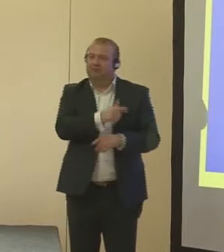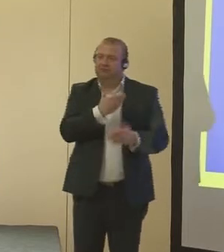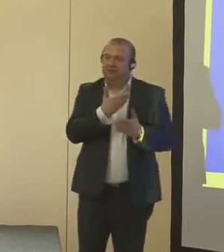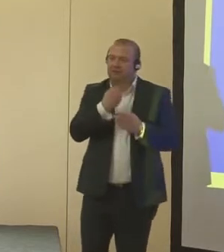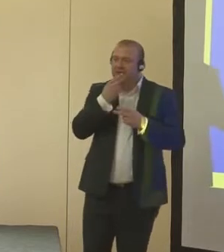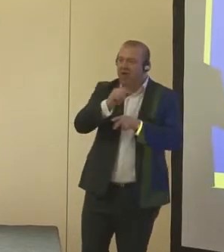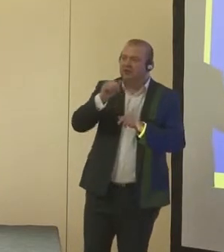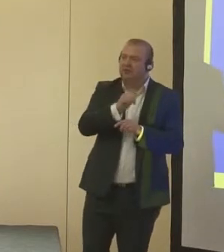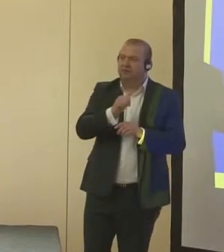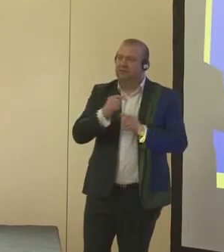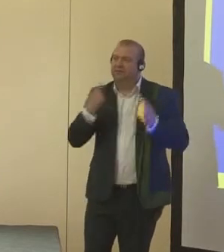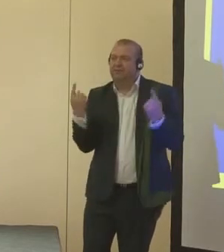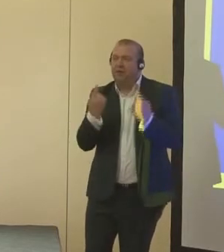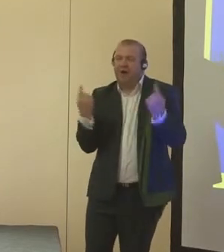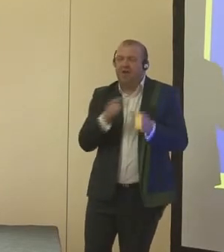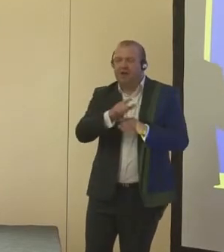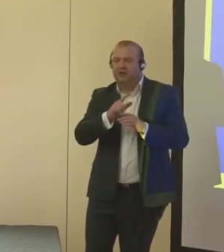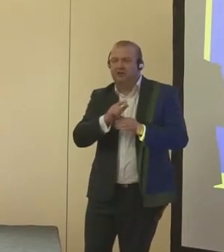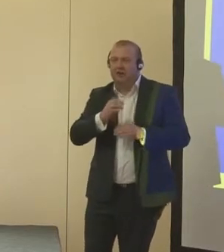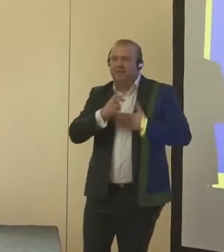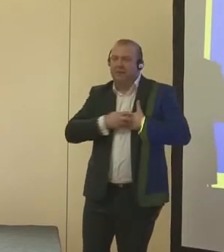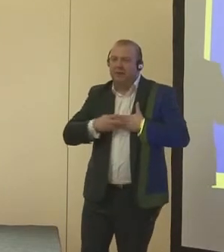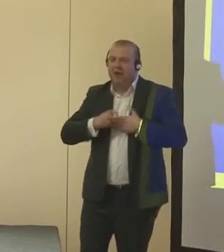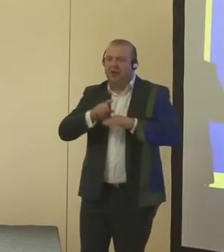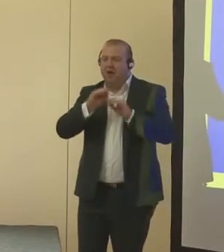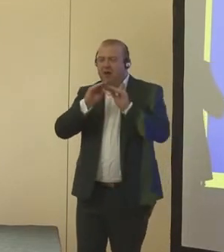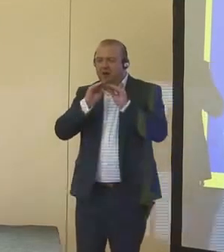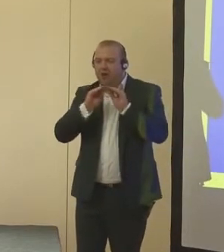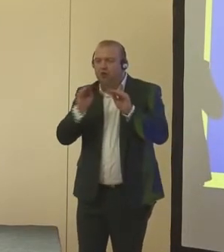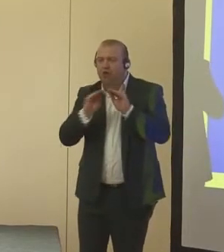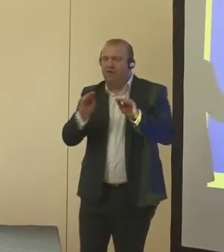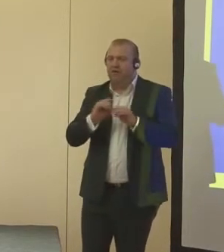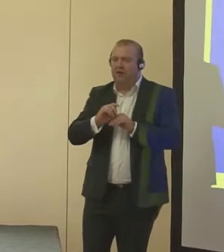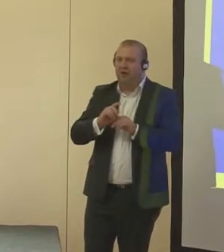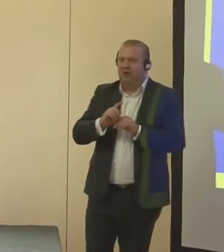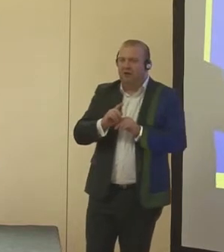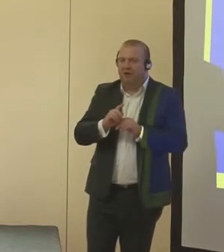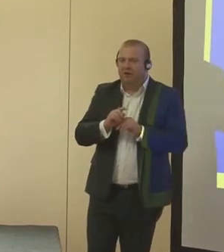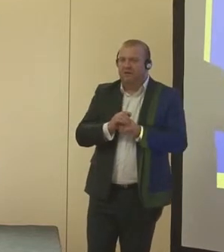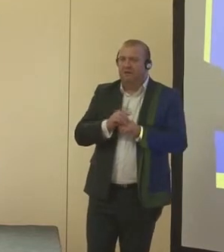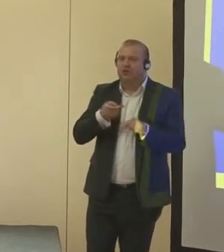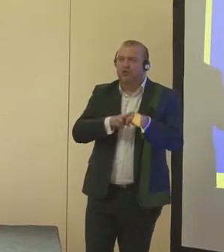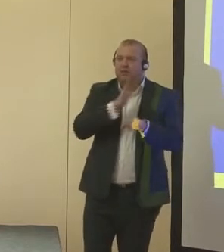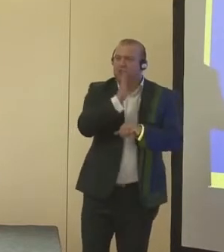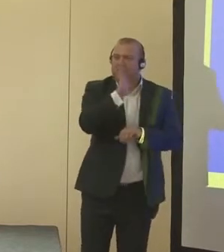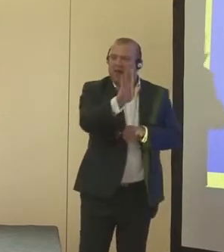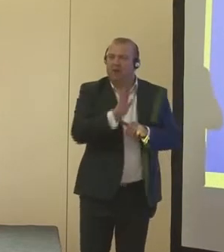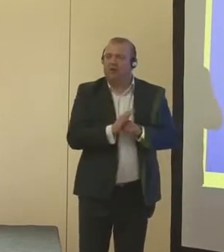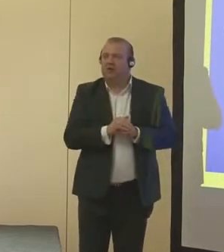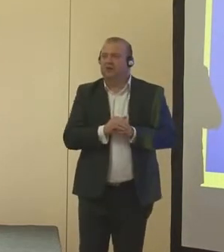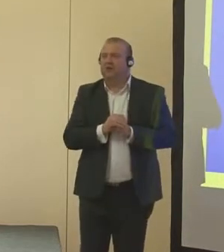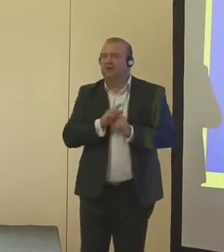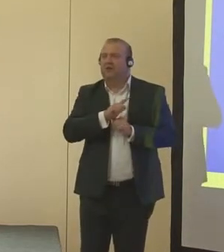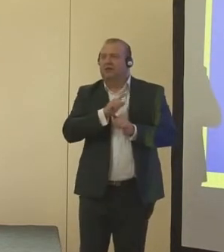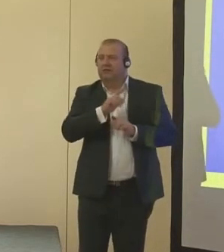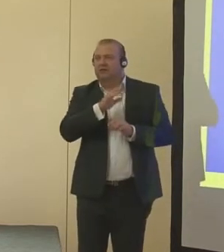develop an evidence base for future policy design, implementation, and evaluation. And Amanda's spoken